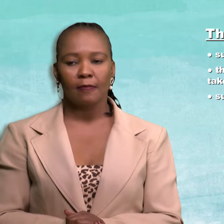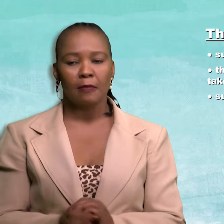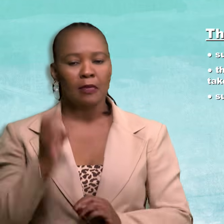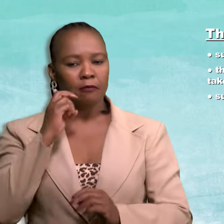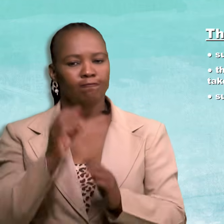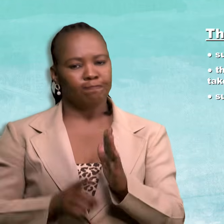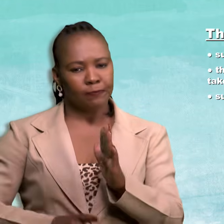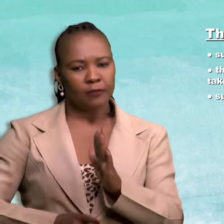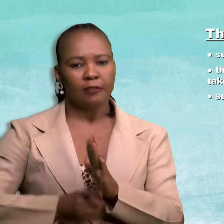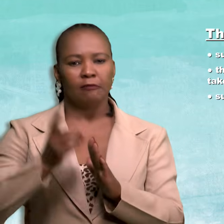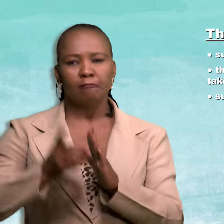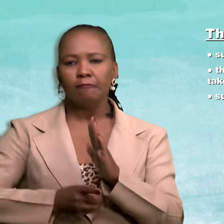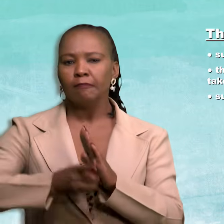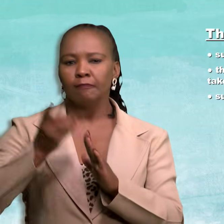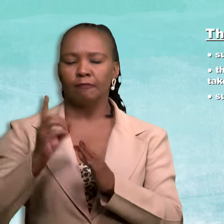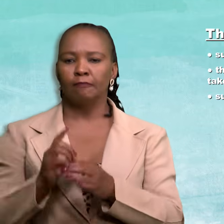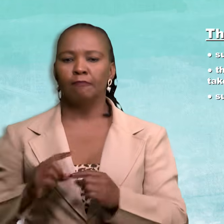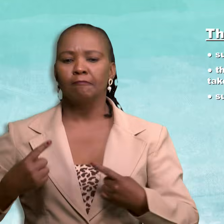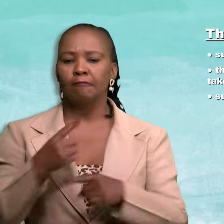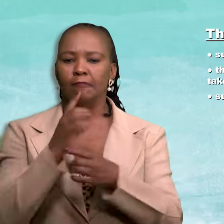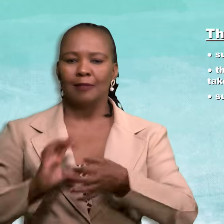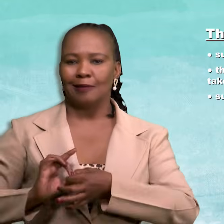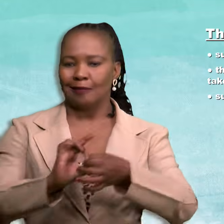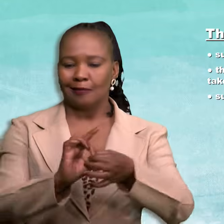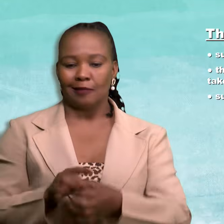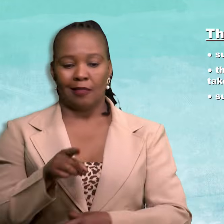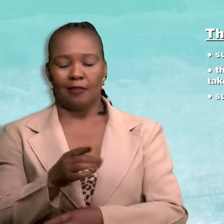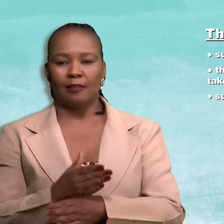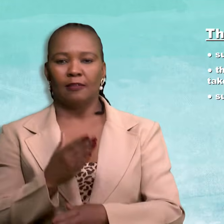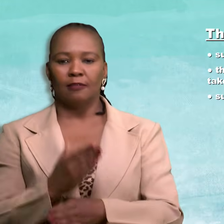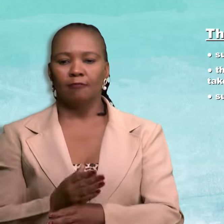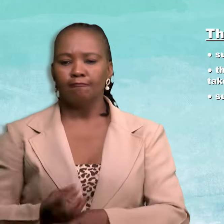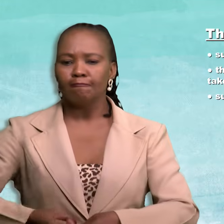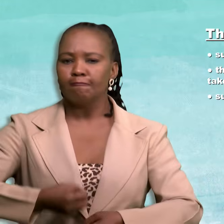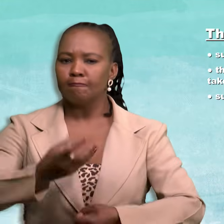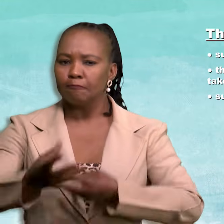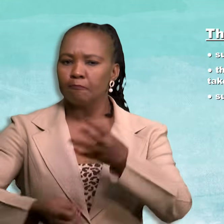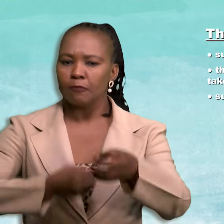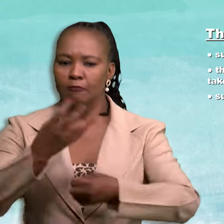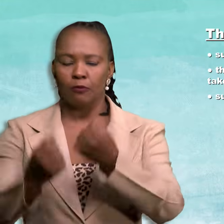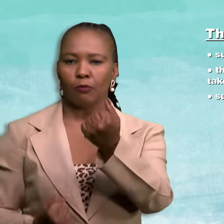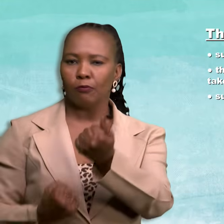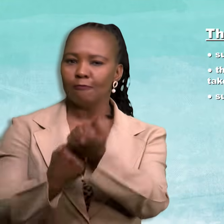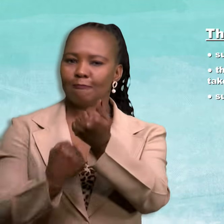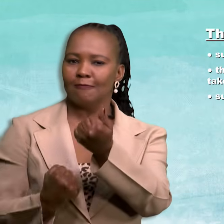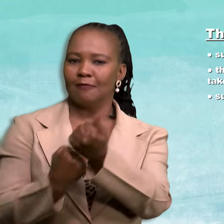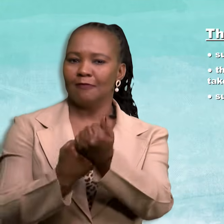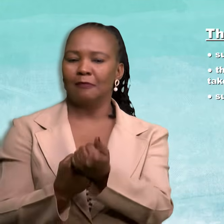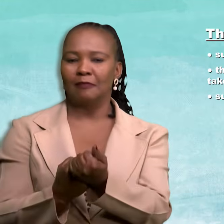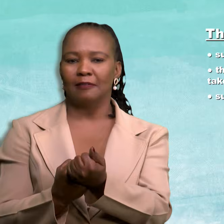You need to develop all your arguments in relation to this position that you take and provide